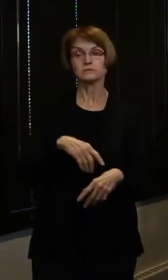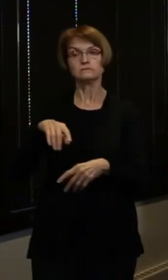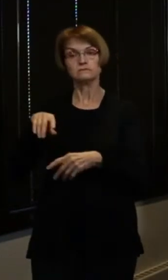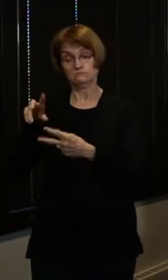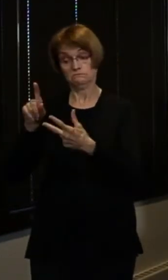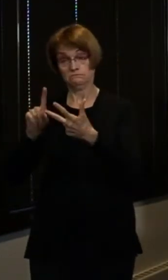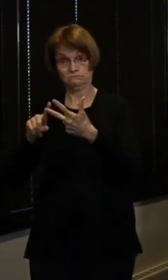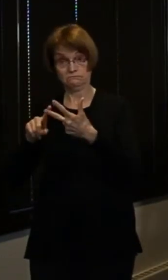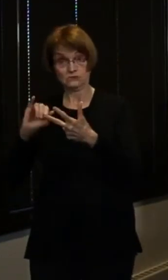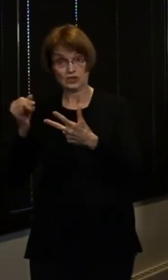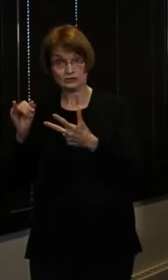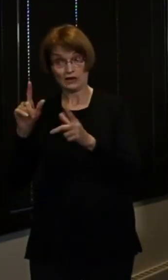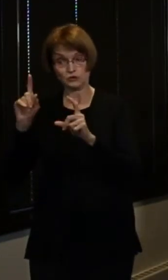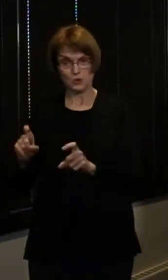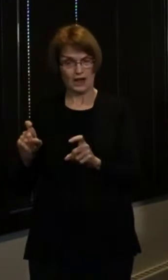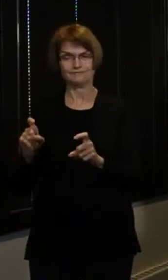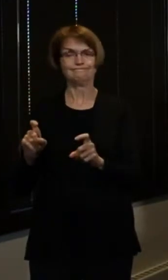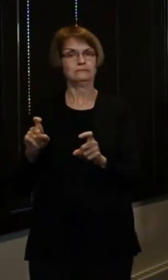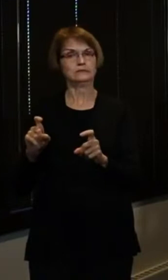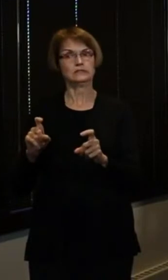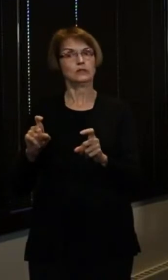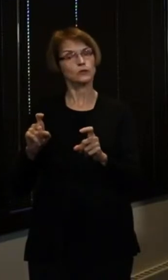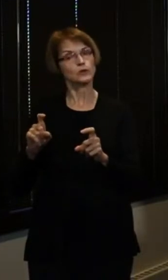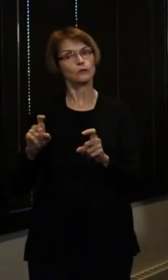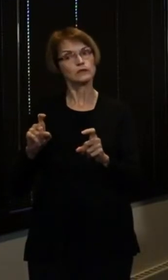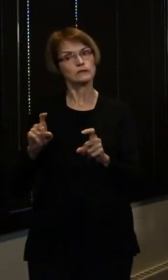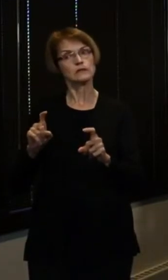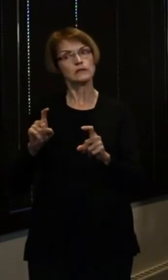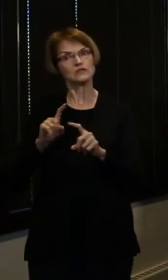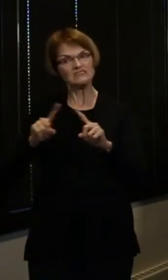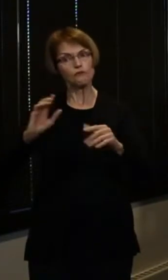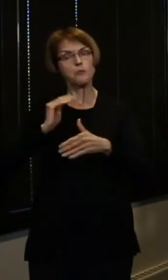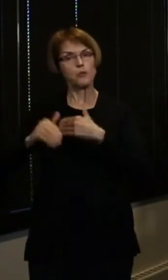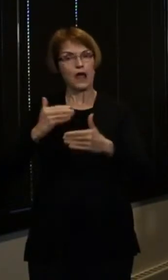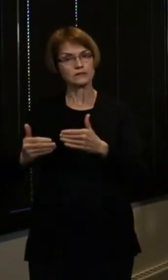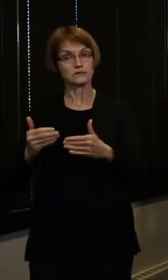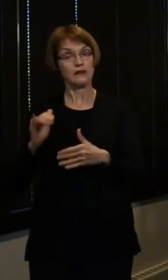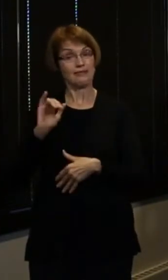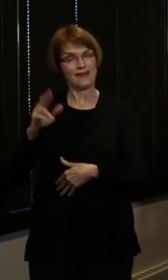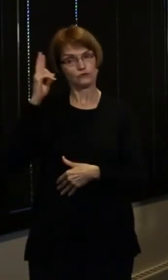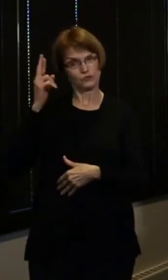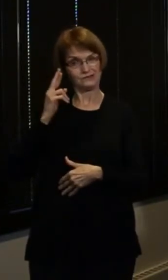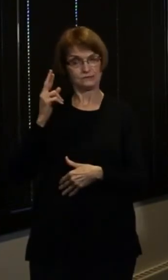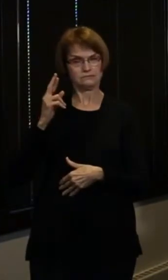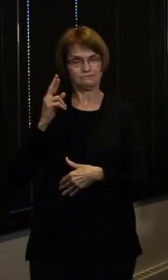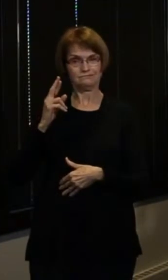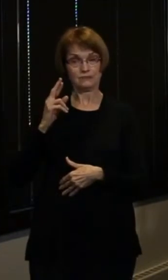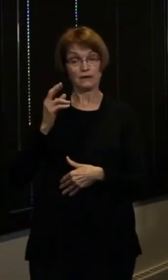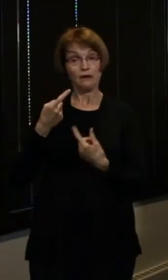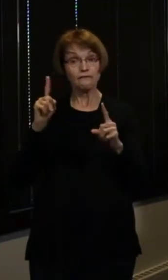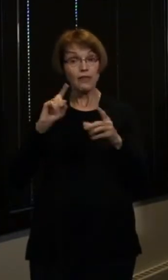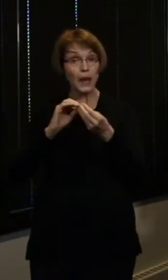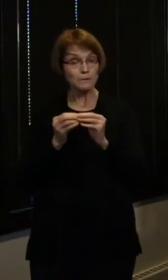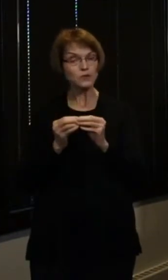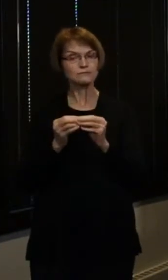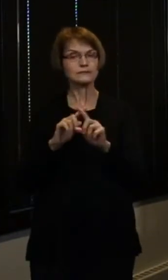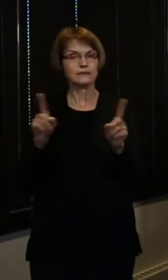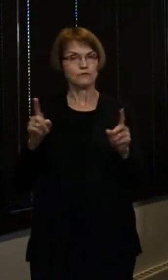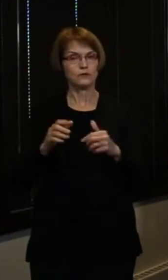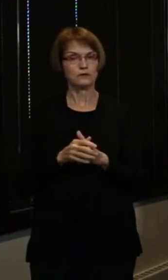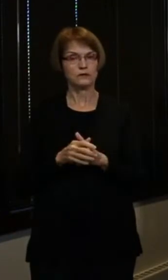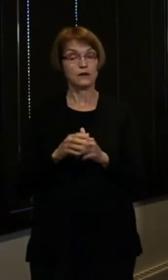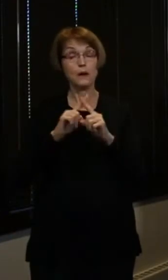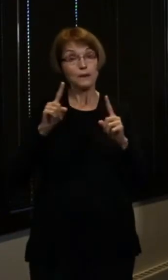some of the reason why these numbers look different. But it doesn't mean that one is better than the other. They all provide very